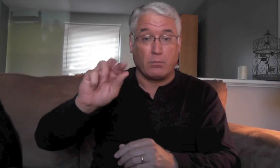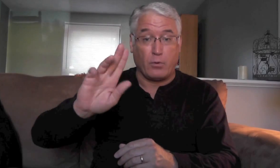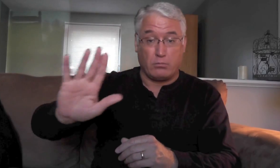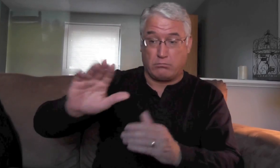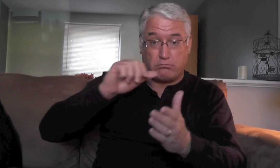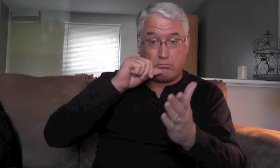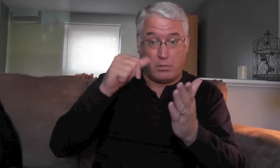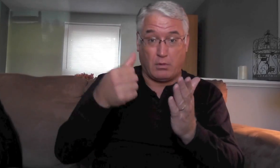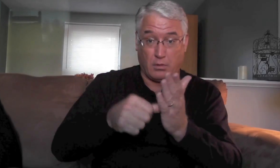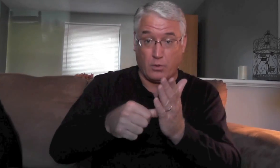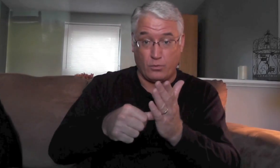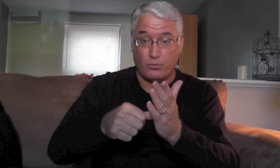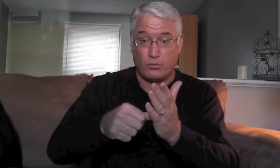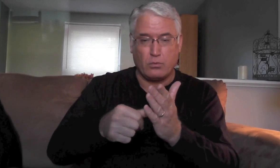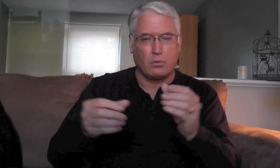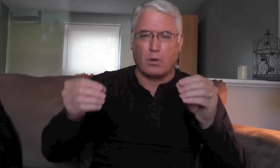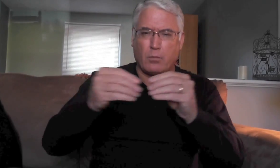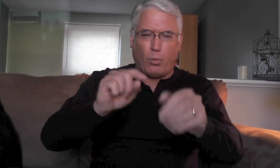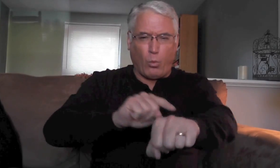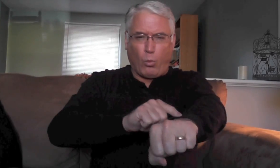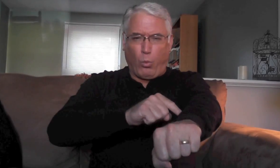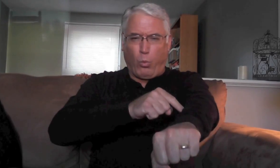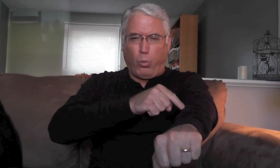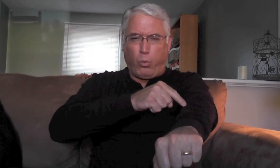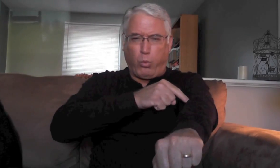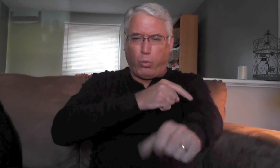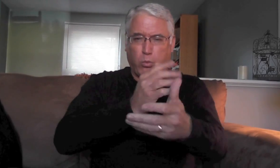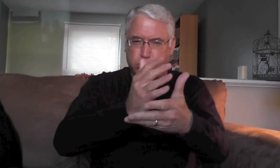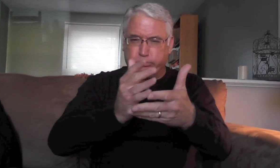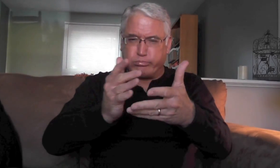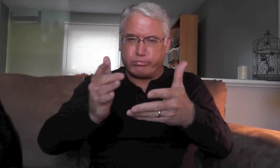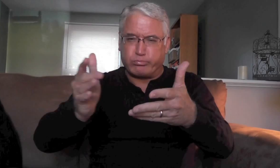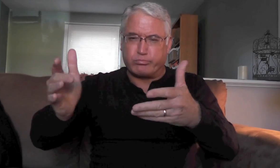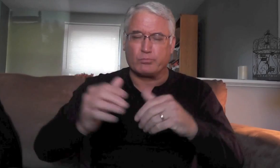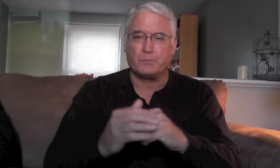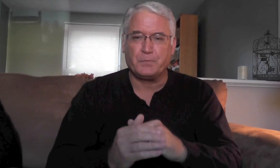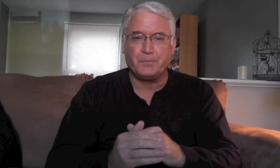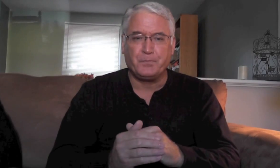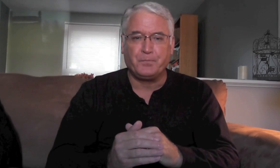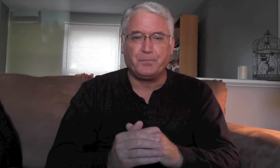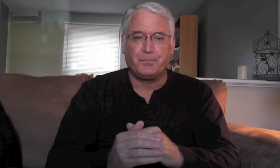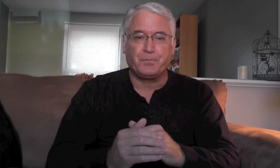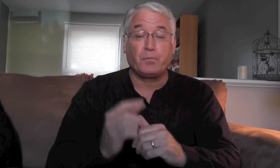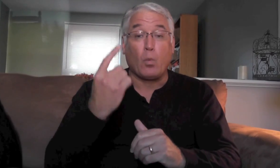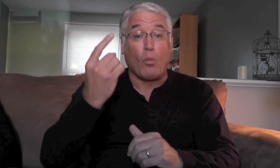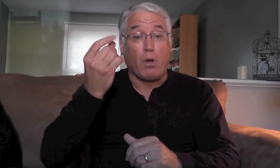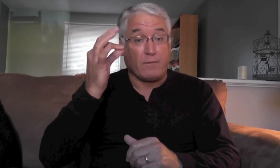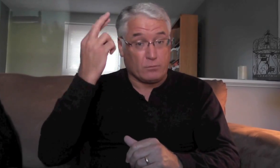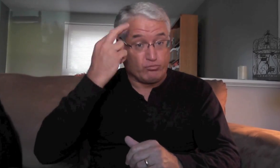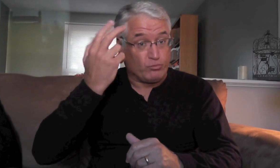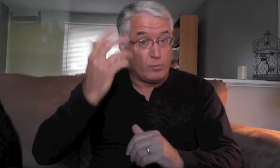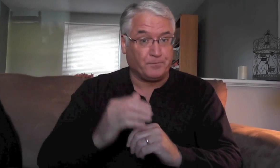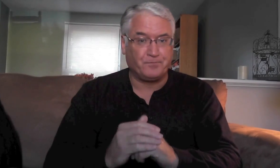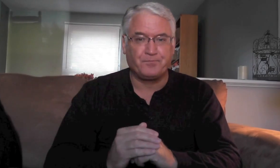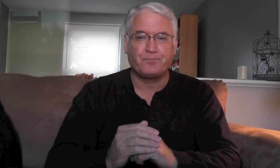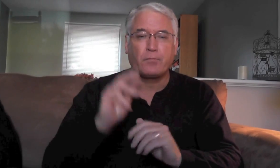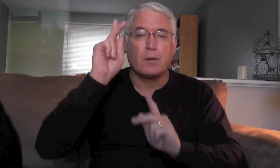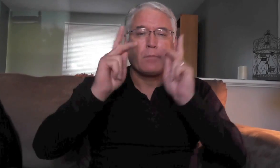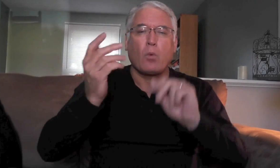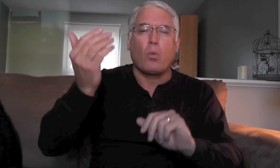But Paul, his letter, it is a lot longer, a lot longer. And one of the reasons